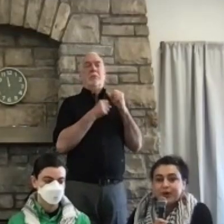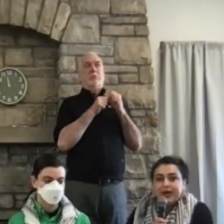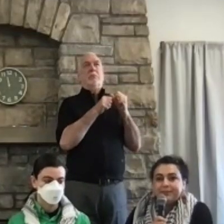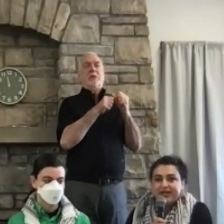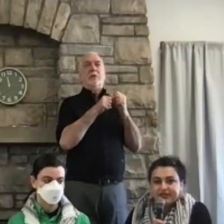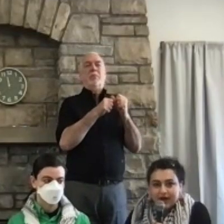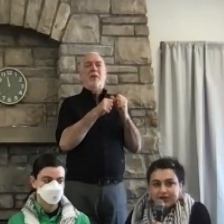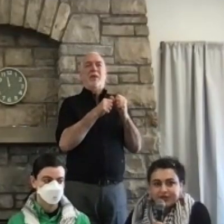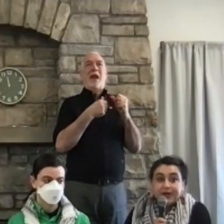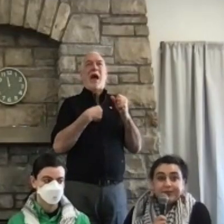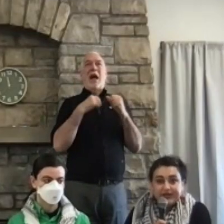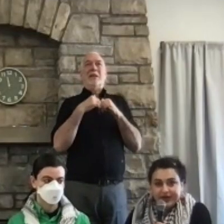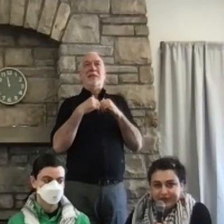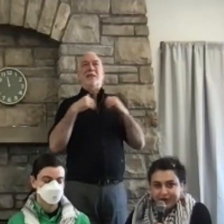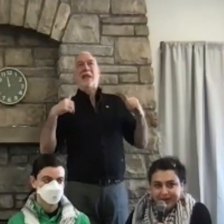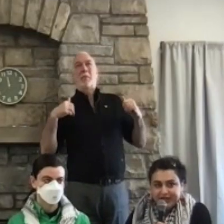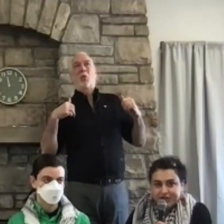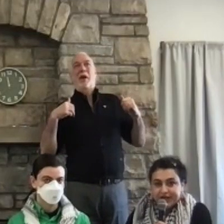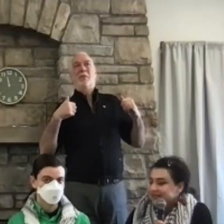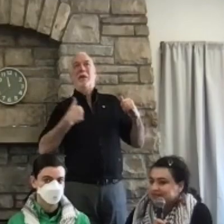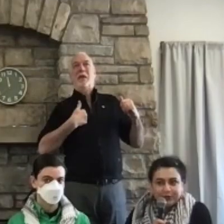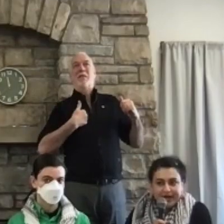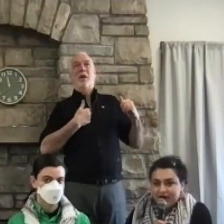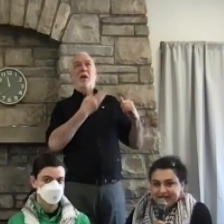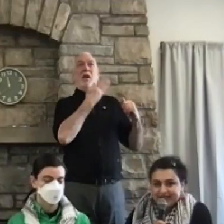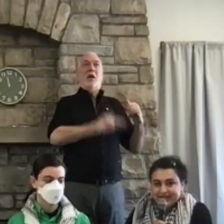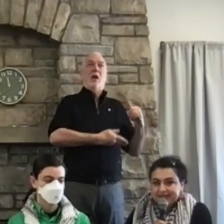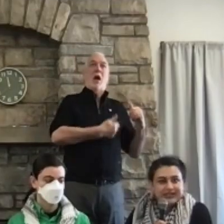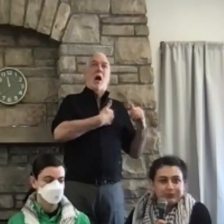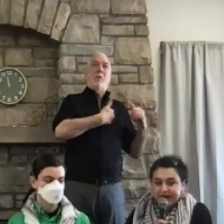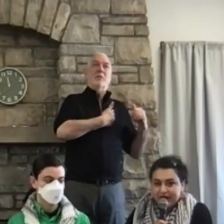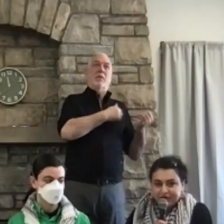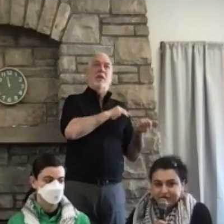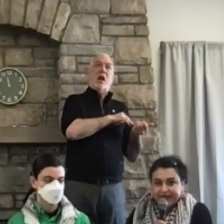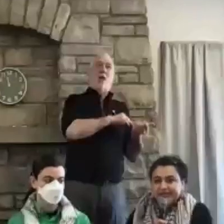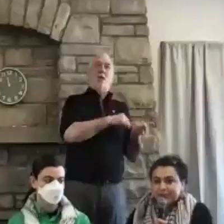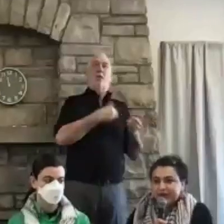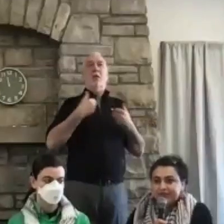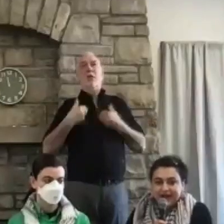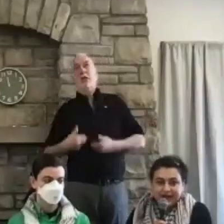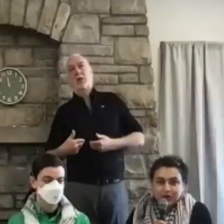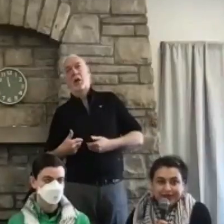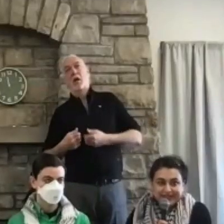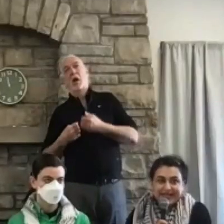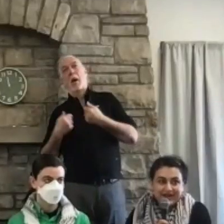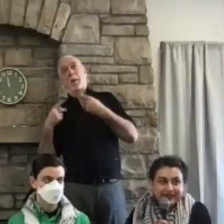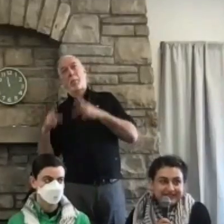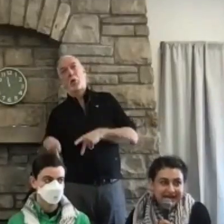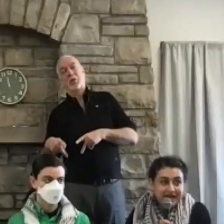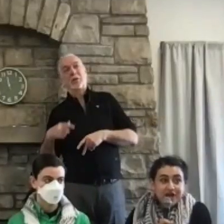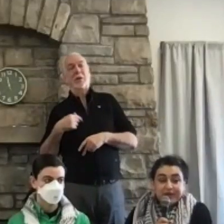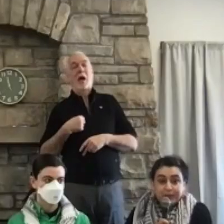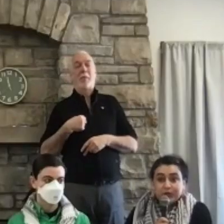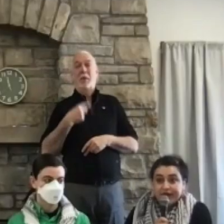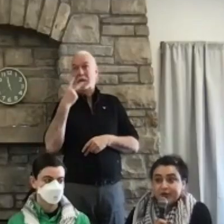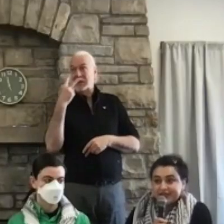the two. Be the doctor, be there for your patient, separate your identities, separate how you're feeling, separate the fact that you're witnessing every